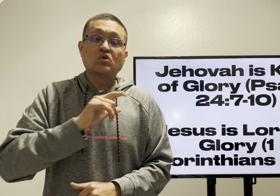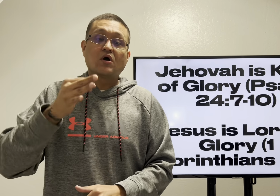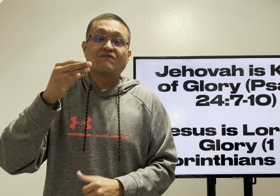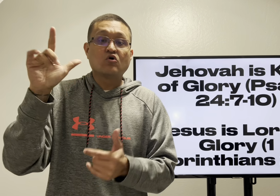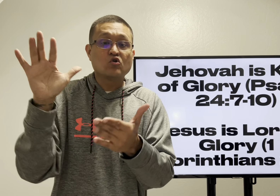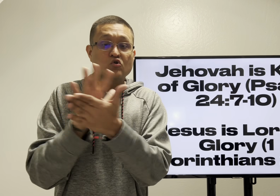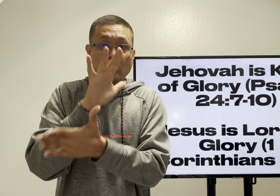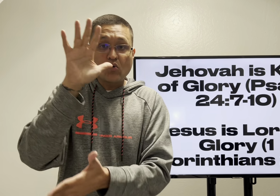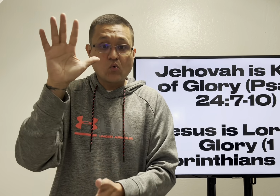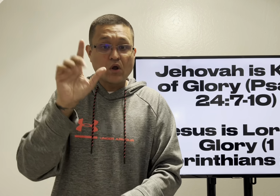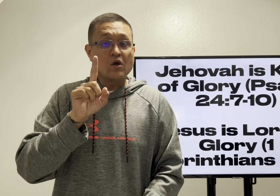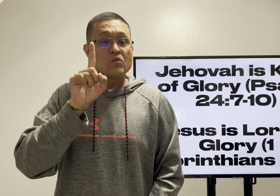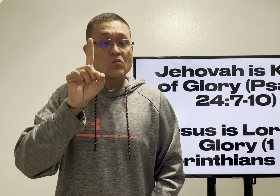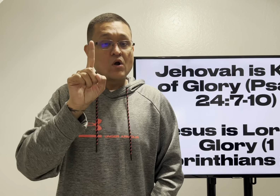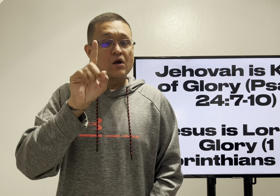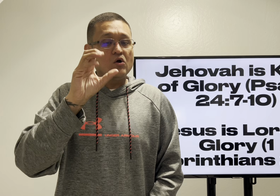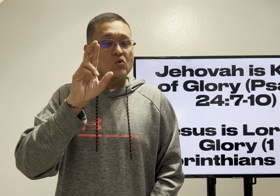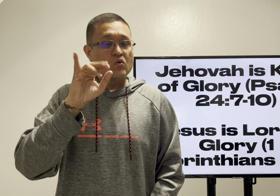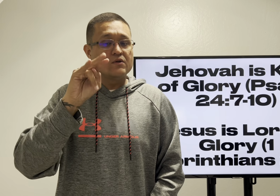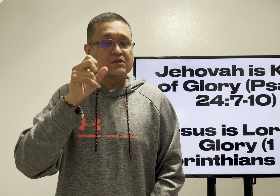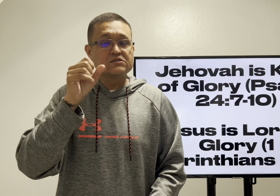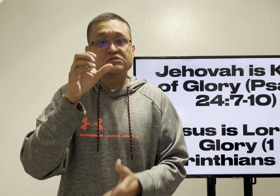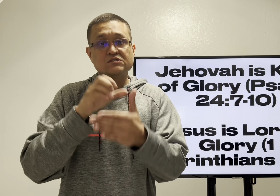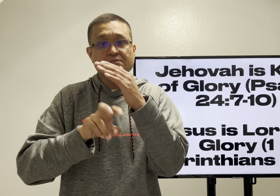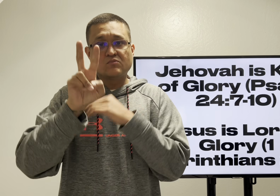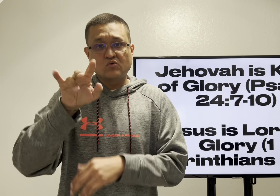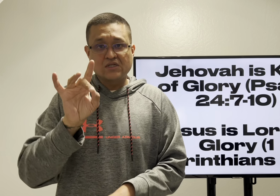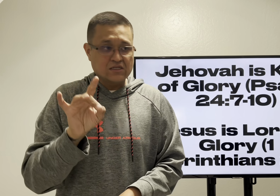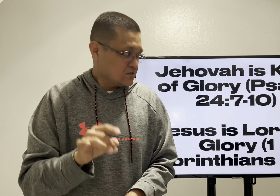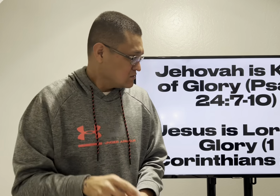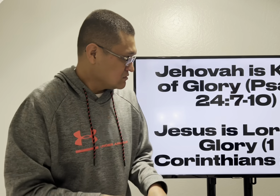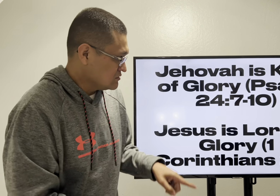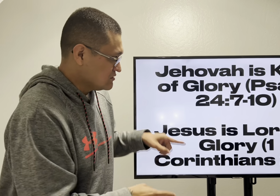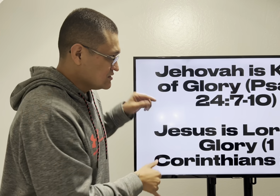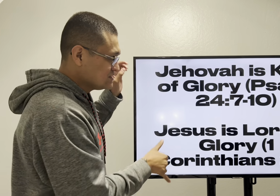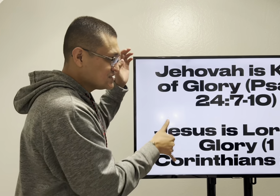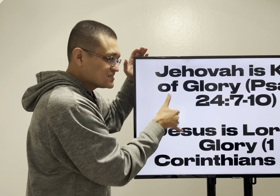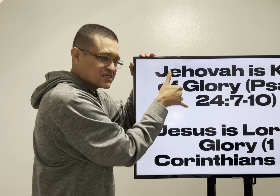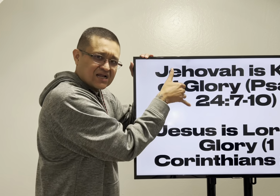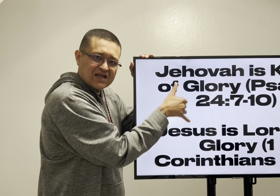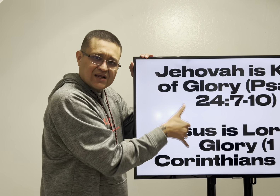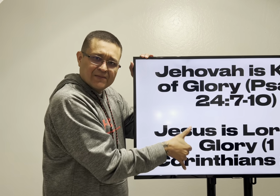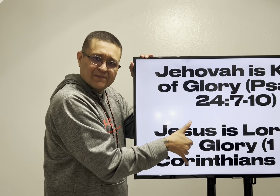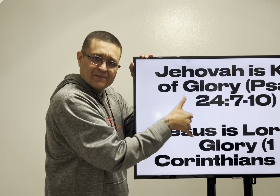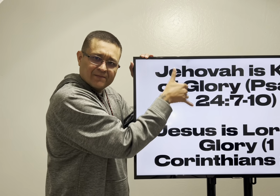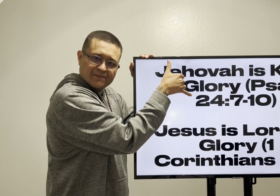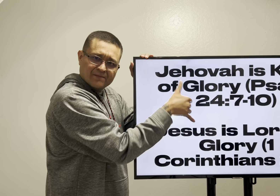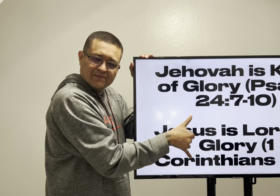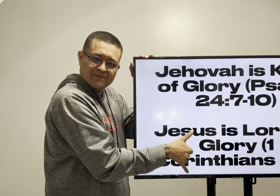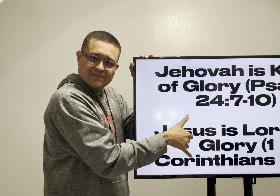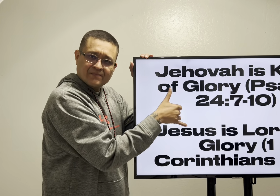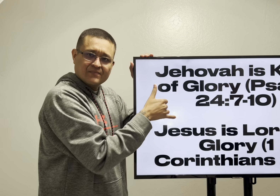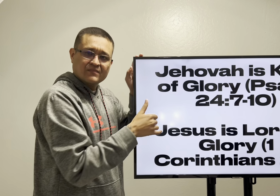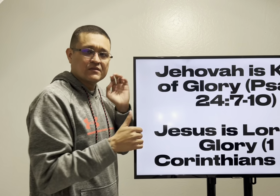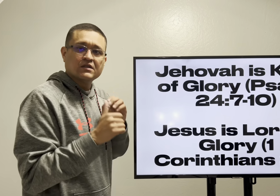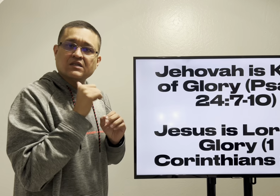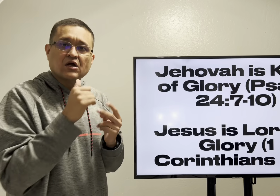Psalms 24, 7 through 10. And Jesus is the Lord of glory. 1 Corinthians 2 and 8. This is talking about the same